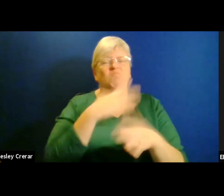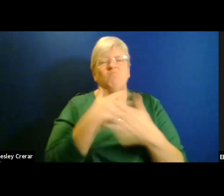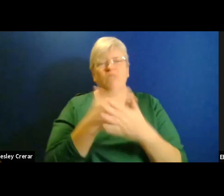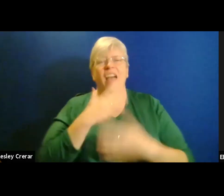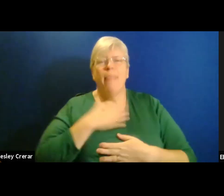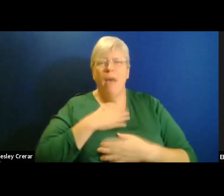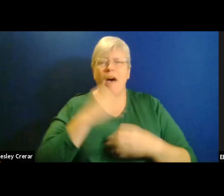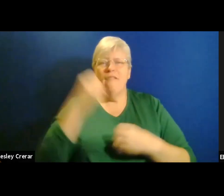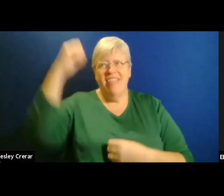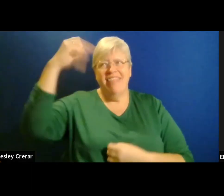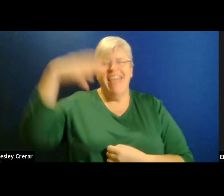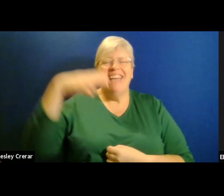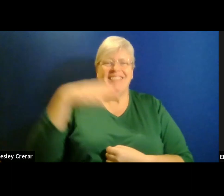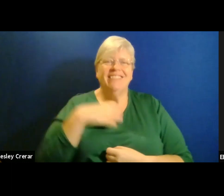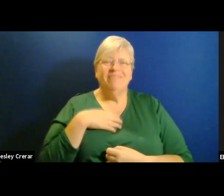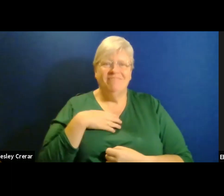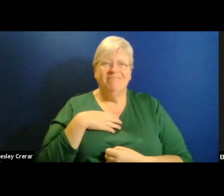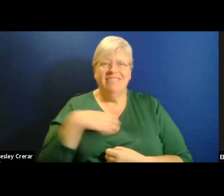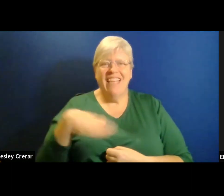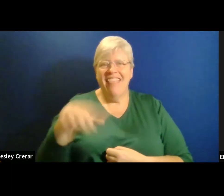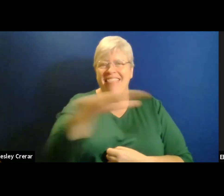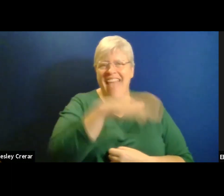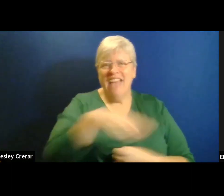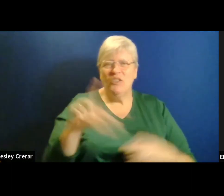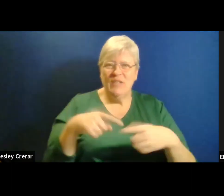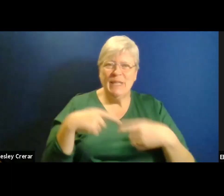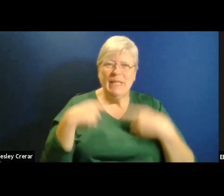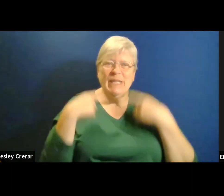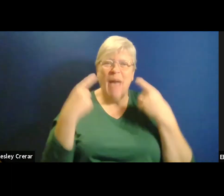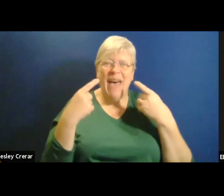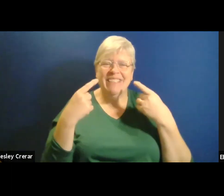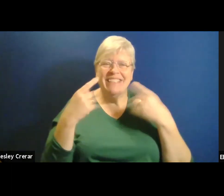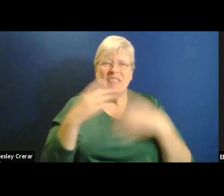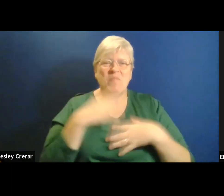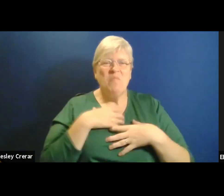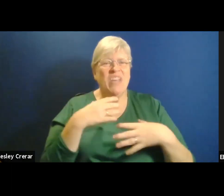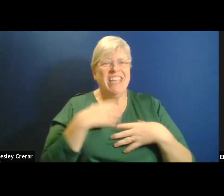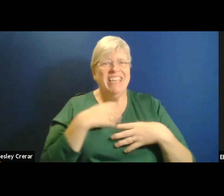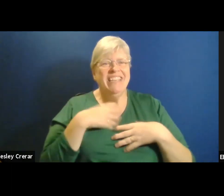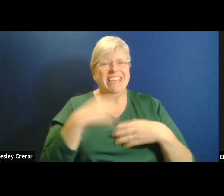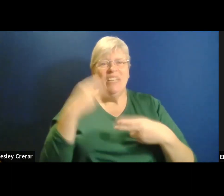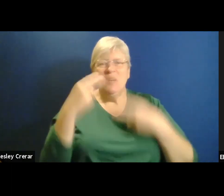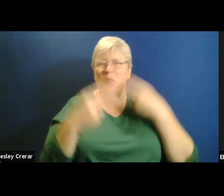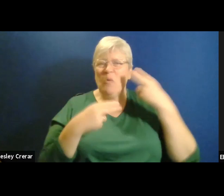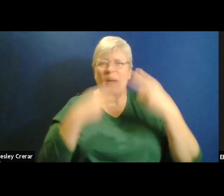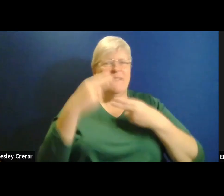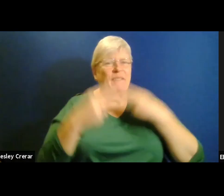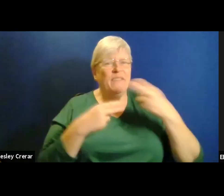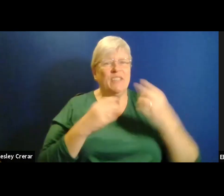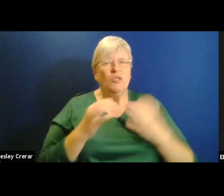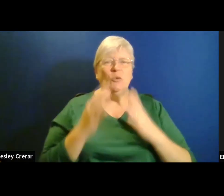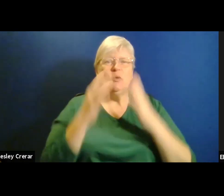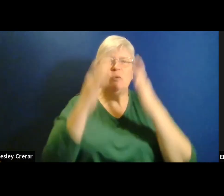explains, talking of this place they call the Land of Smiles, where breathing in the breakfast oven's wood smoke, we eat